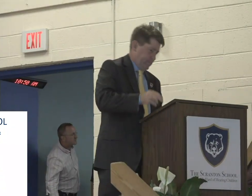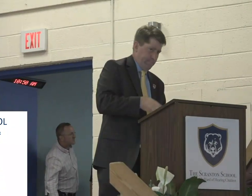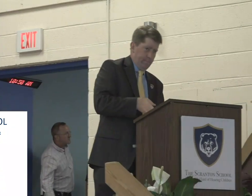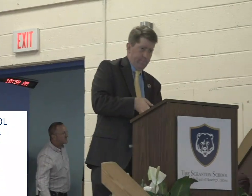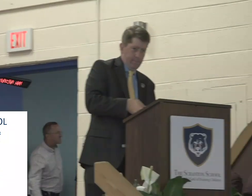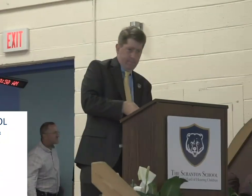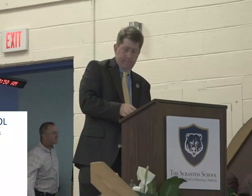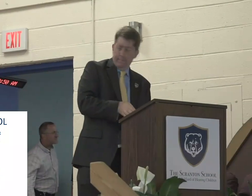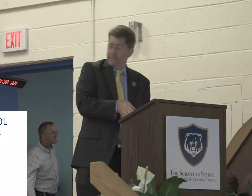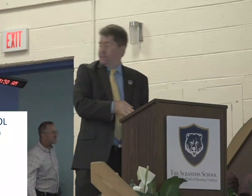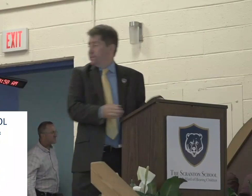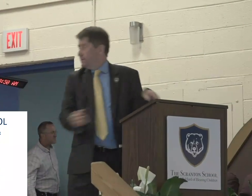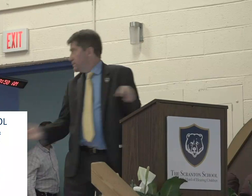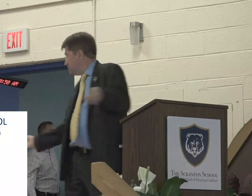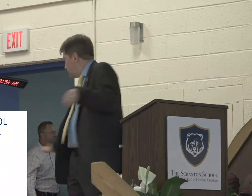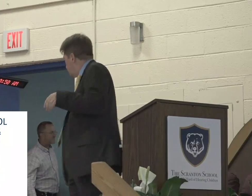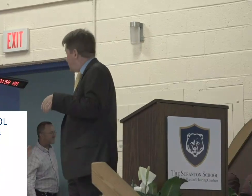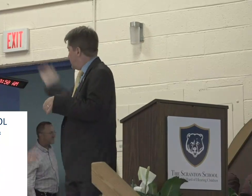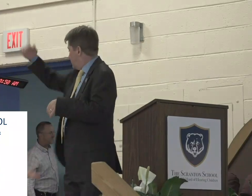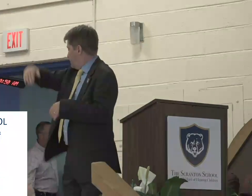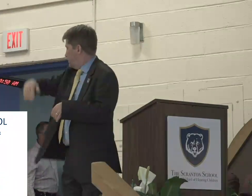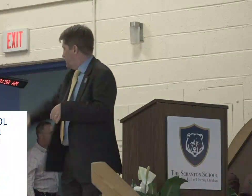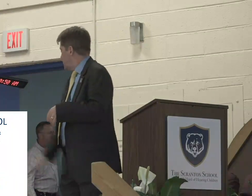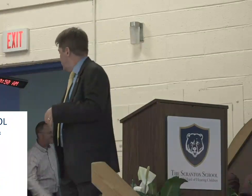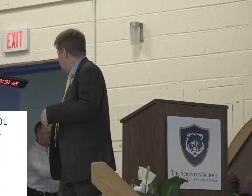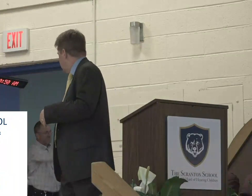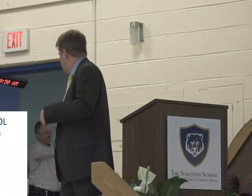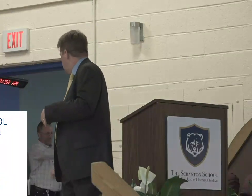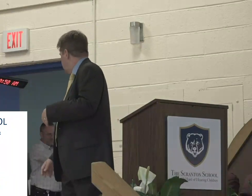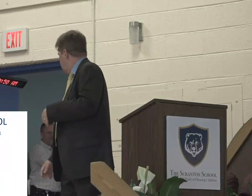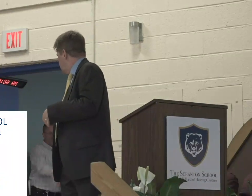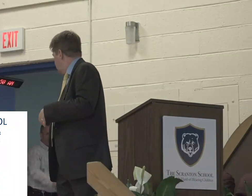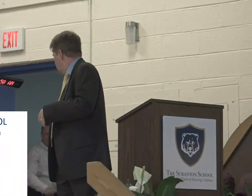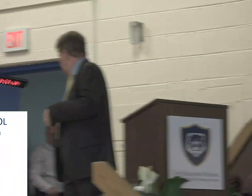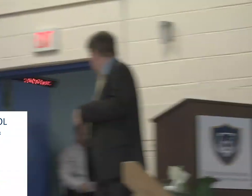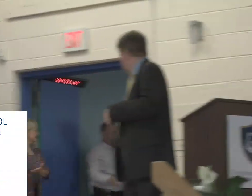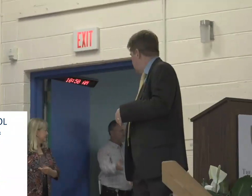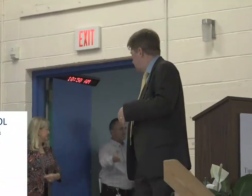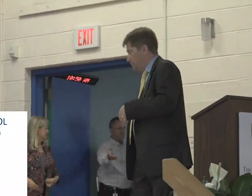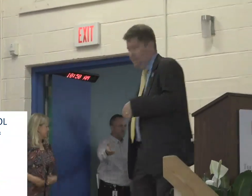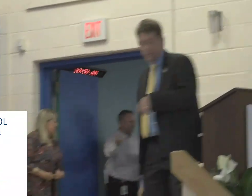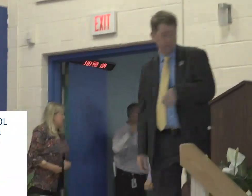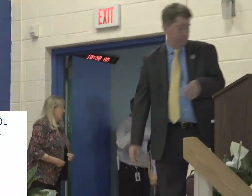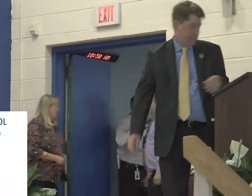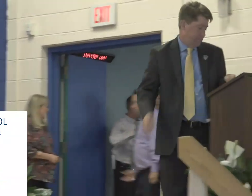So we have for middle school, Mrs. Flanagan, Mr. Alma Kinder, and Mr. Bob Heil, too.